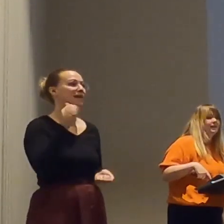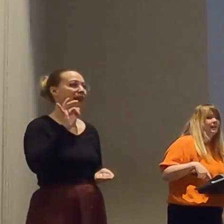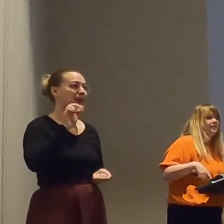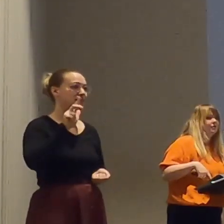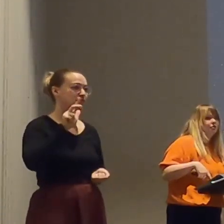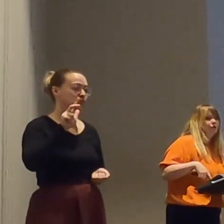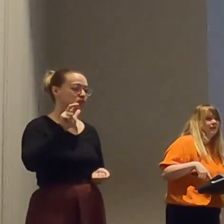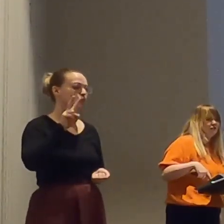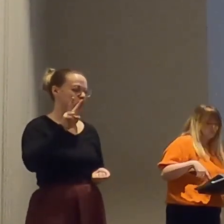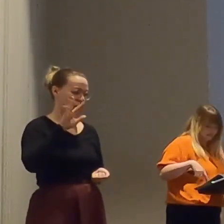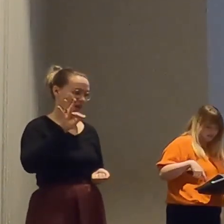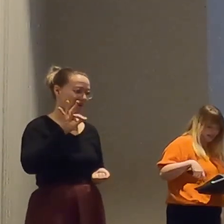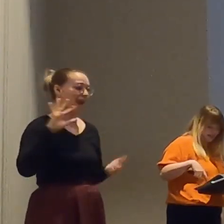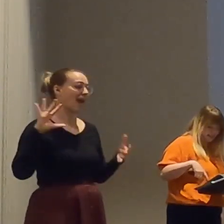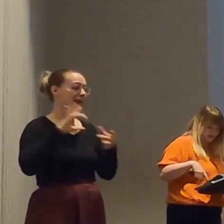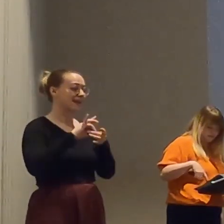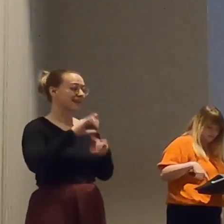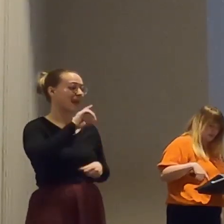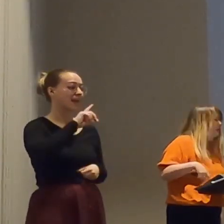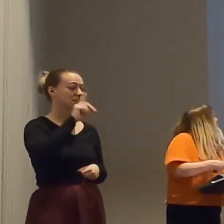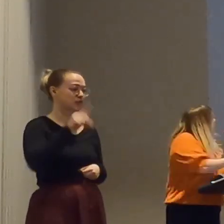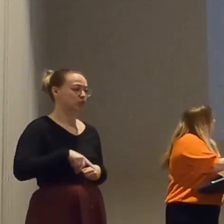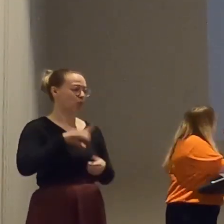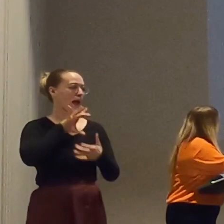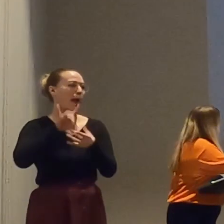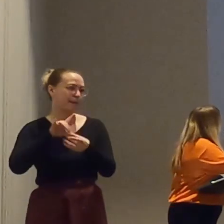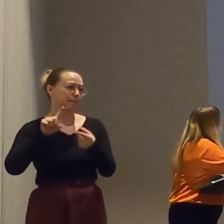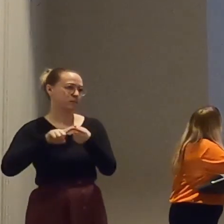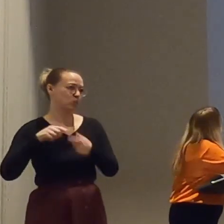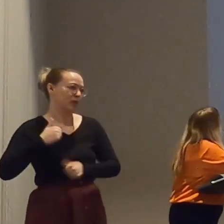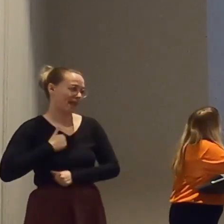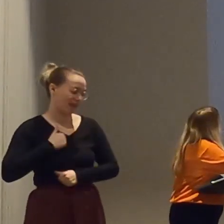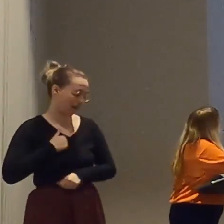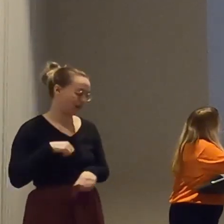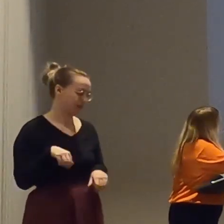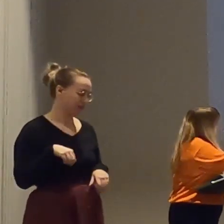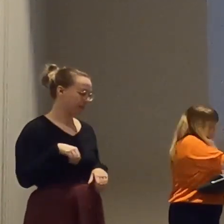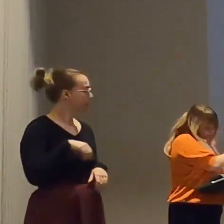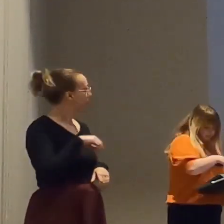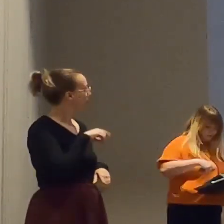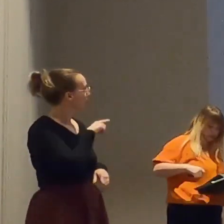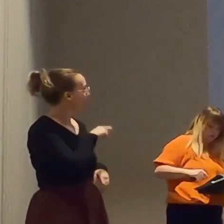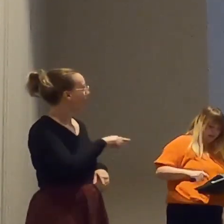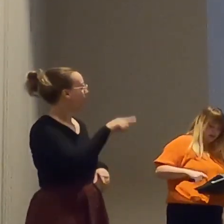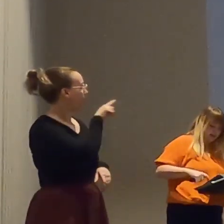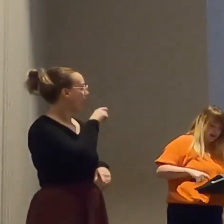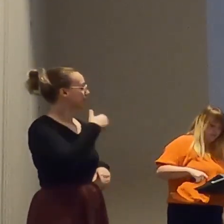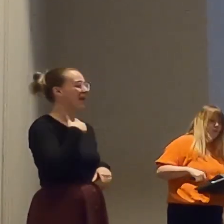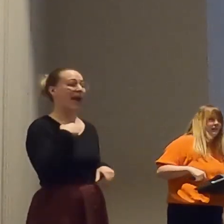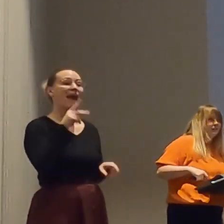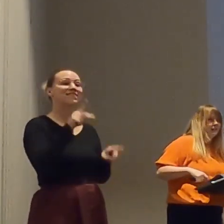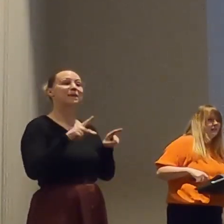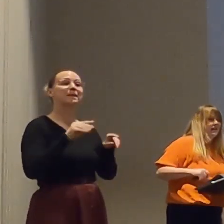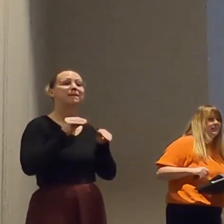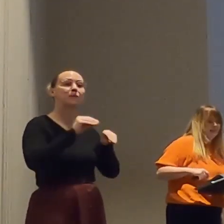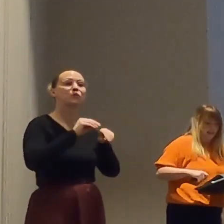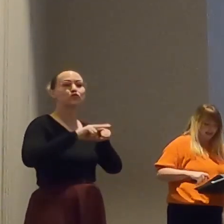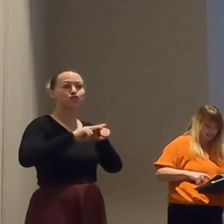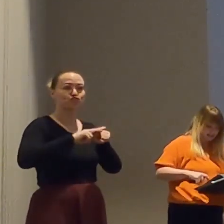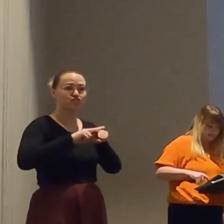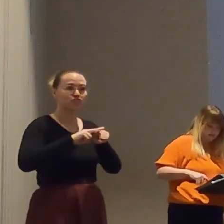1929 and connects Detroit to Windsor, Canada. Up here we have the People Mover, which began operation